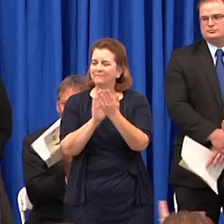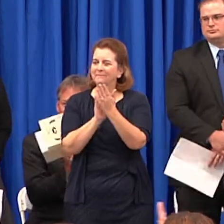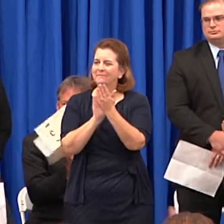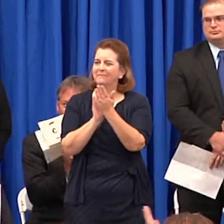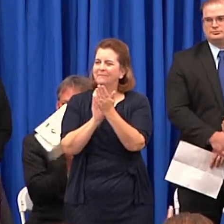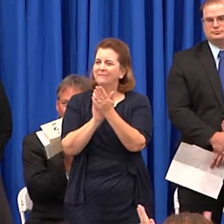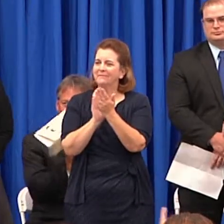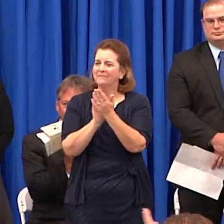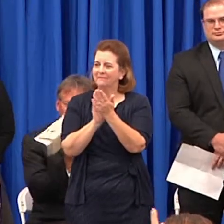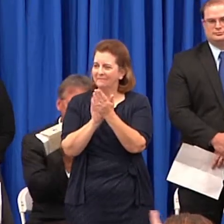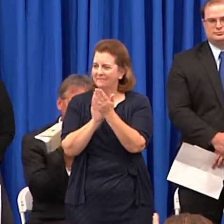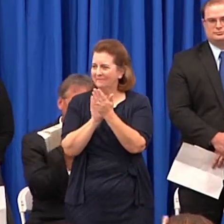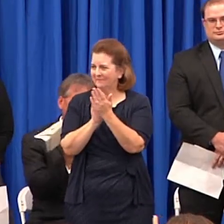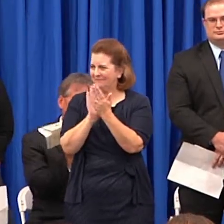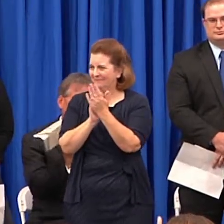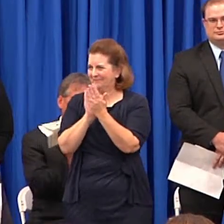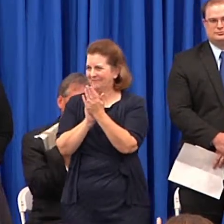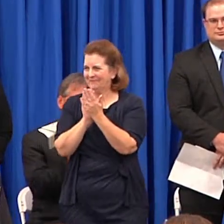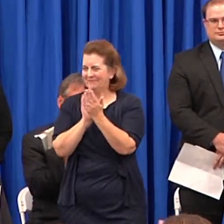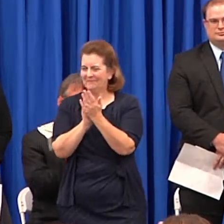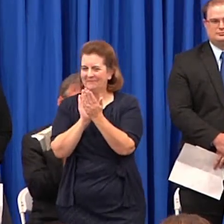Would you all thank? Yes.